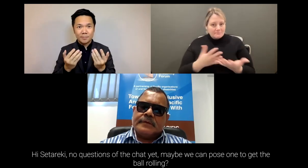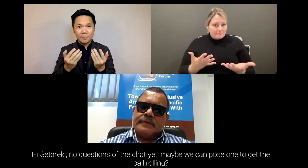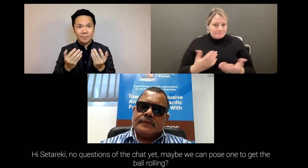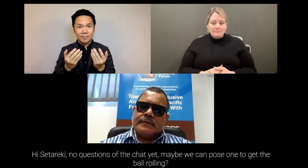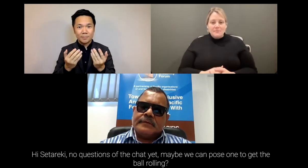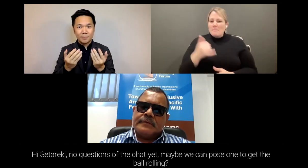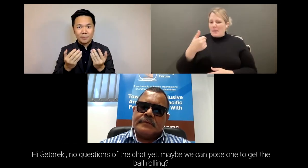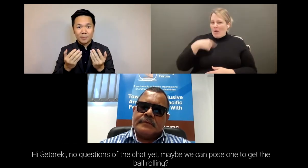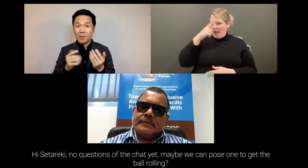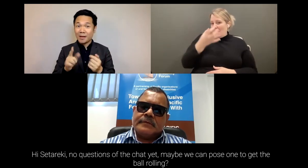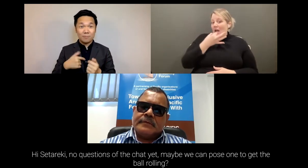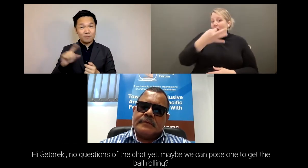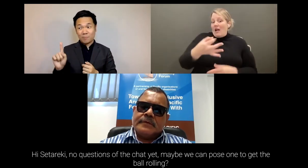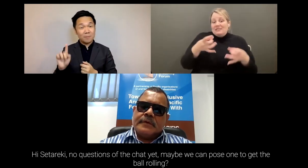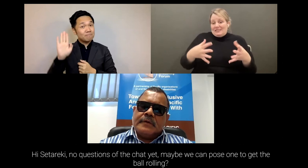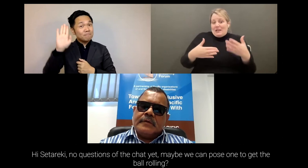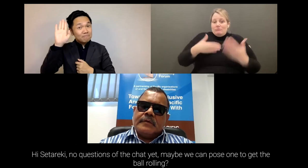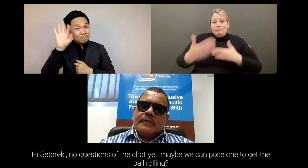the ball rolling.